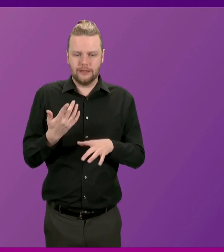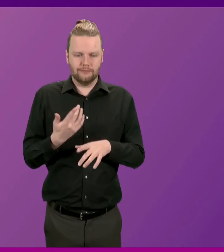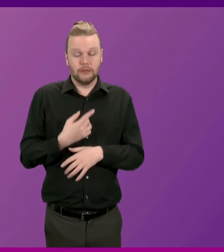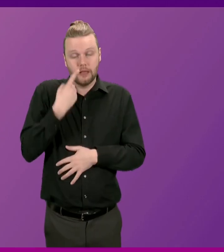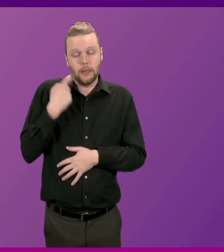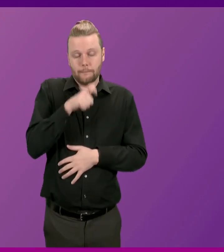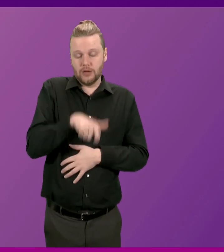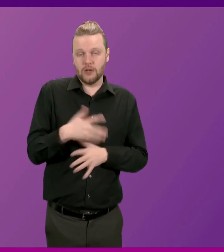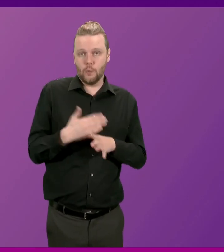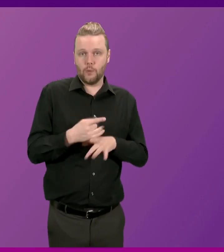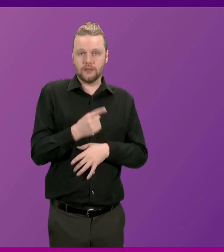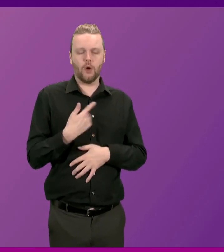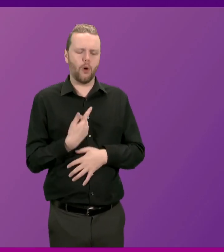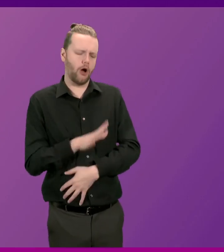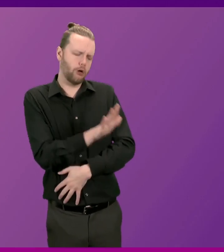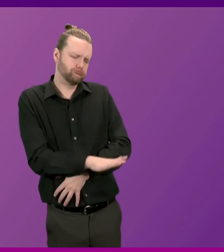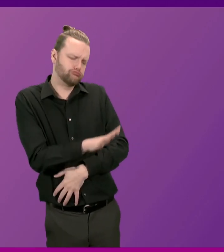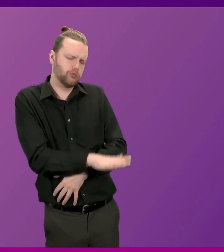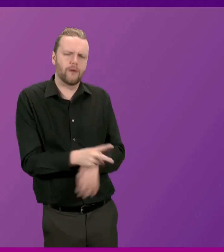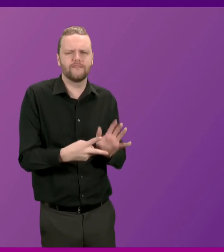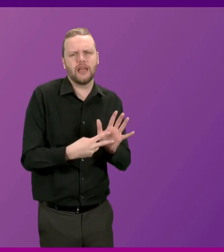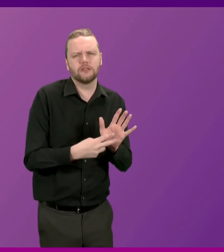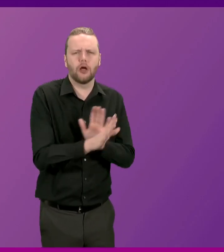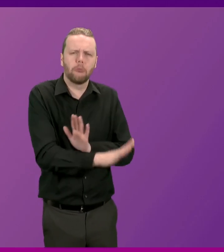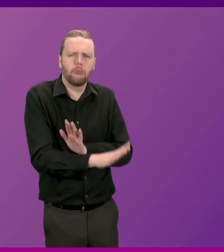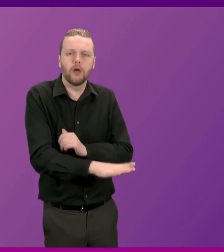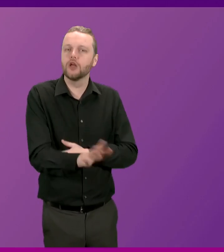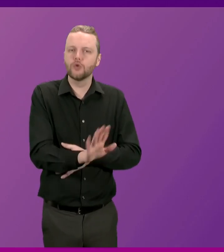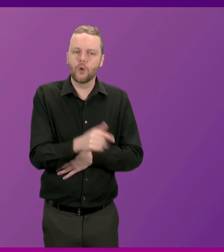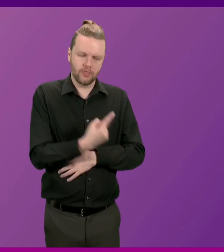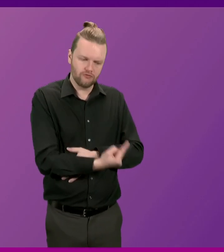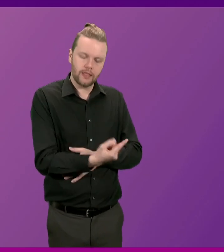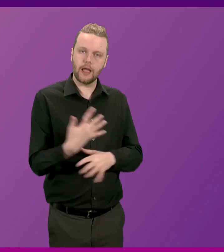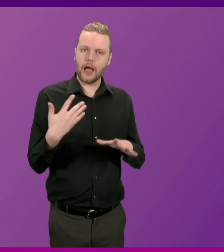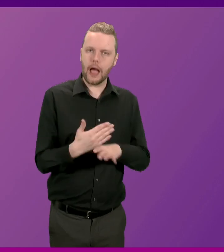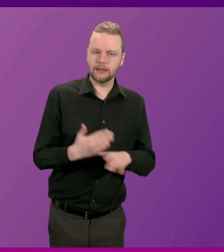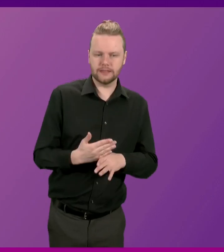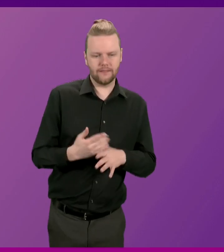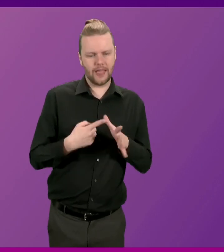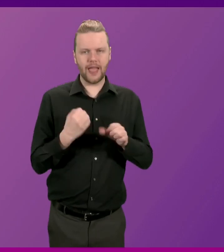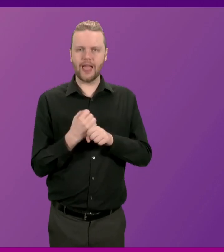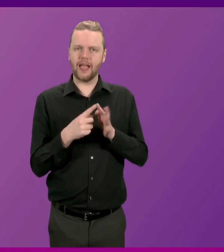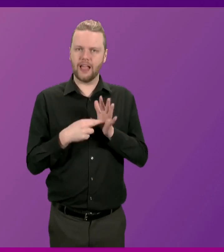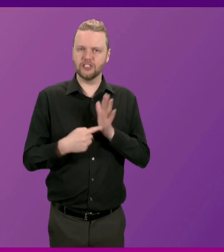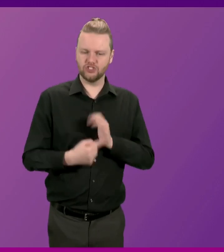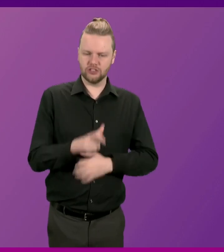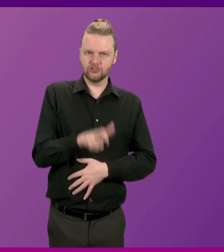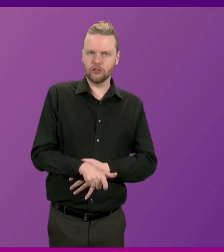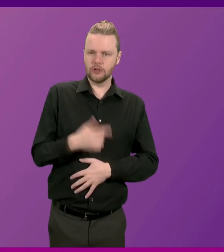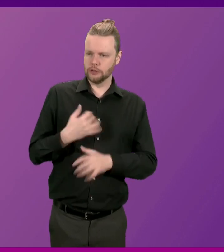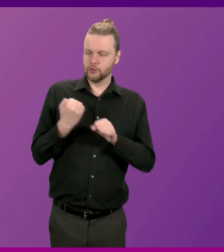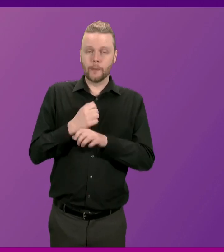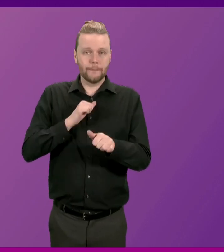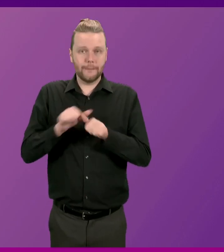people I worked with said, poor wee victims. These are really active, agentic children that are doing their best in a difficult